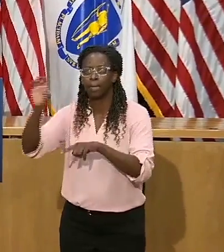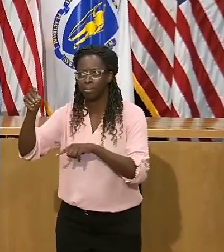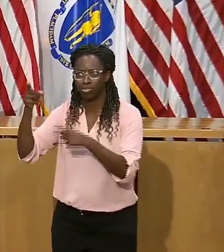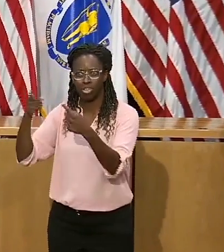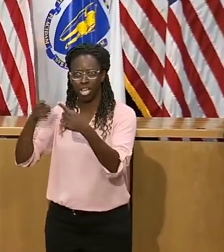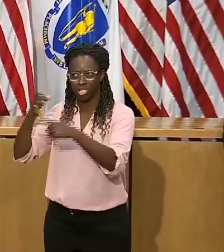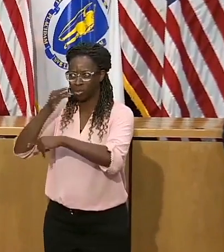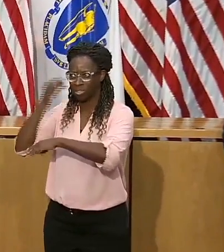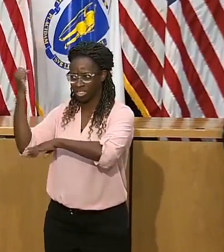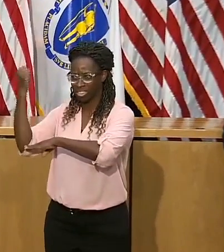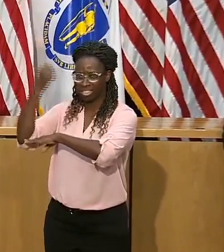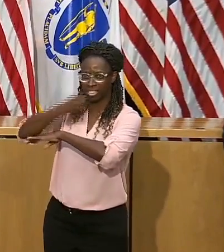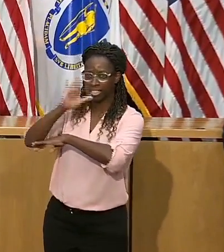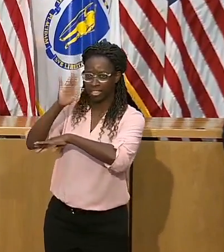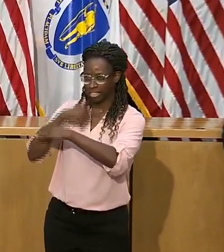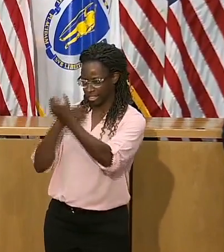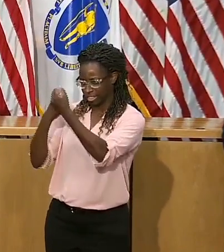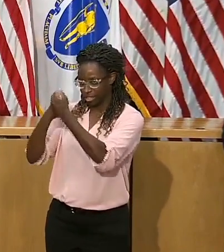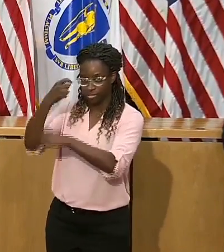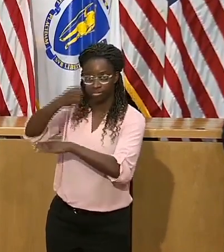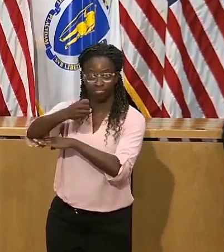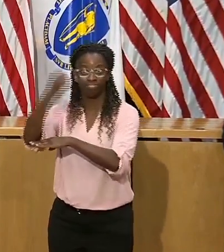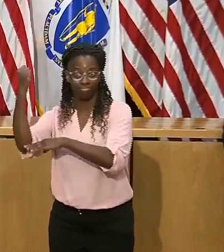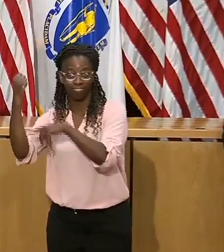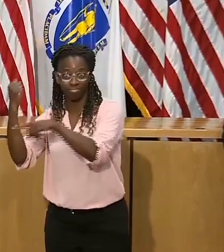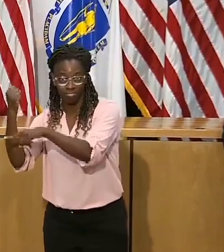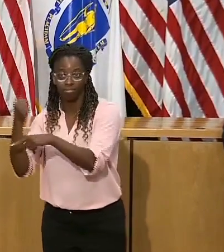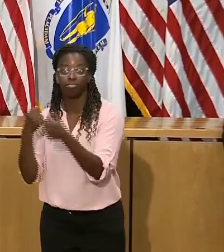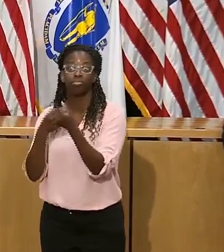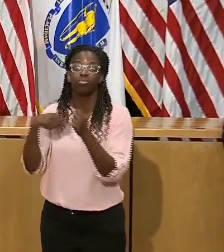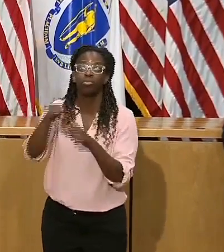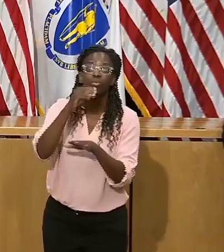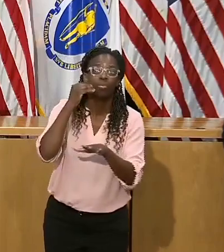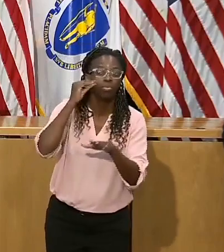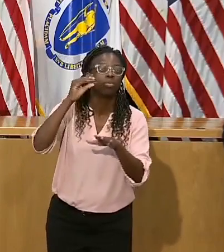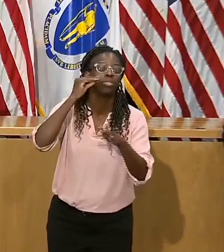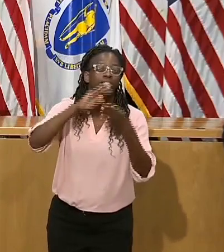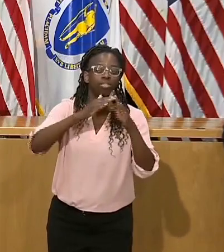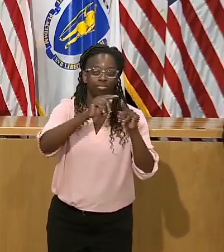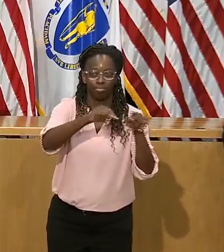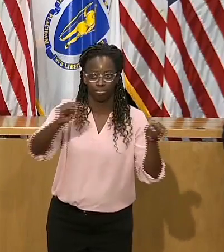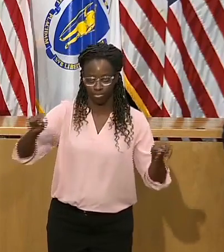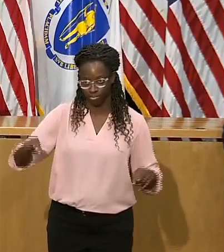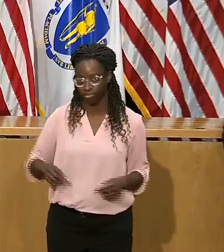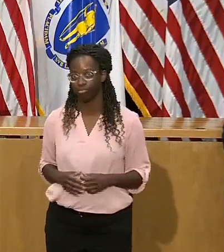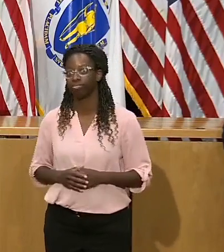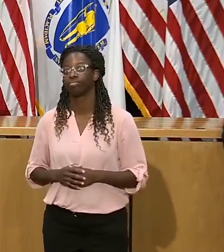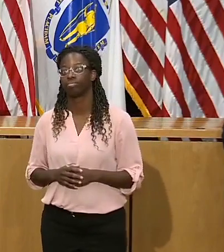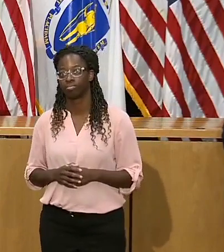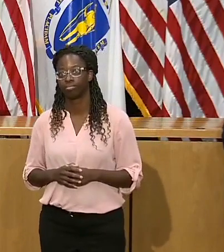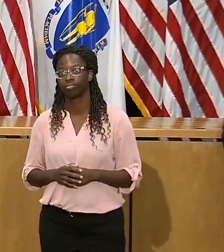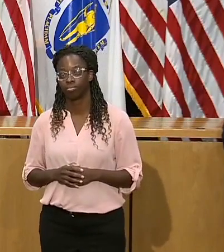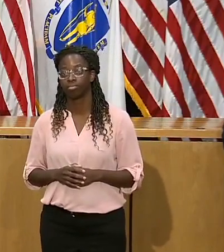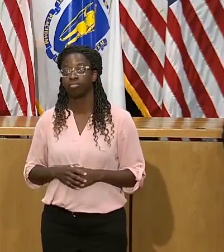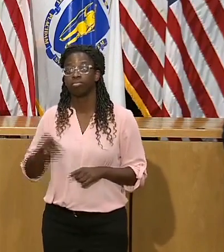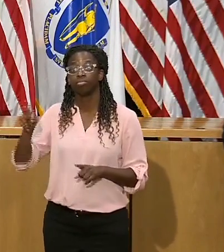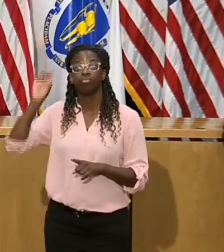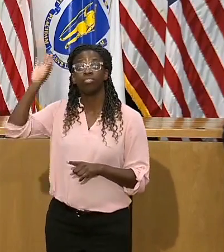and housing equity. To be clear, there's no substitute for the size and scope that a federal aid package could